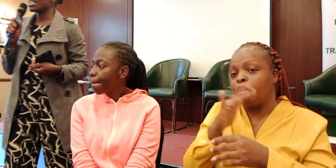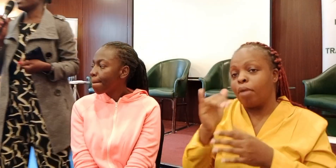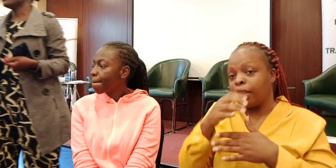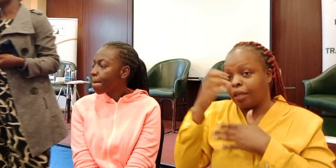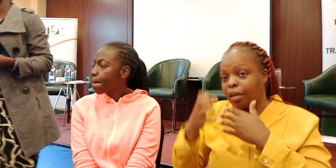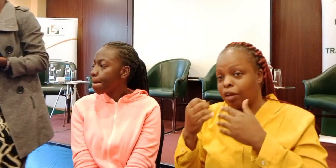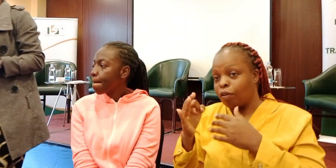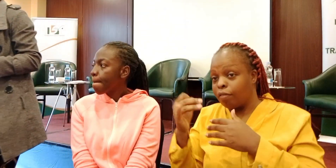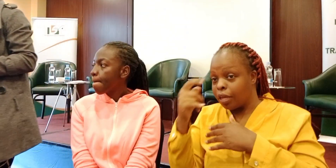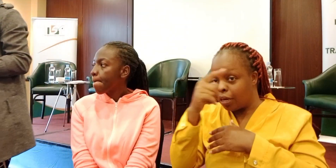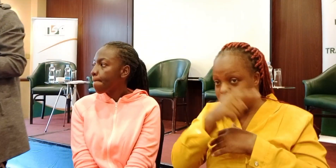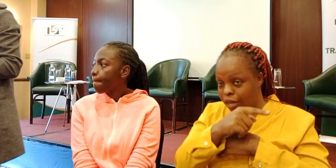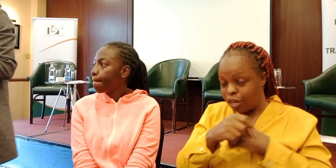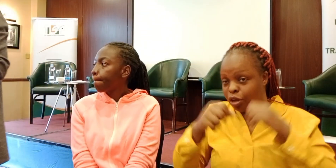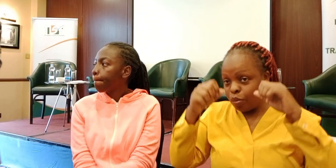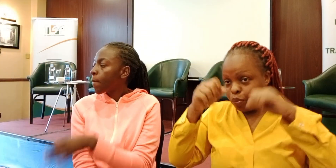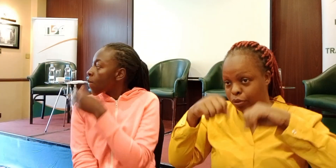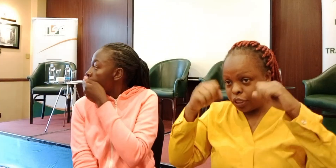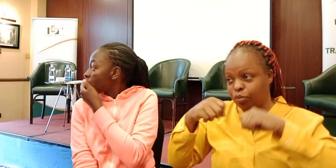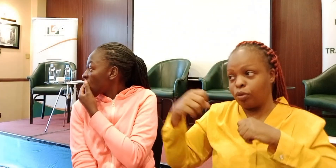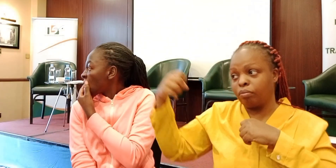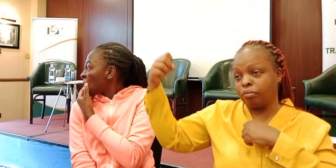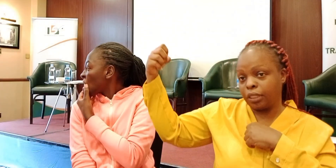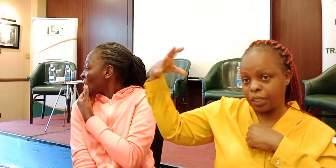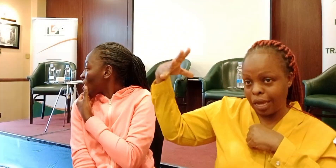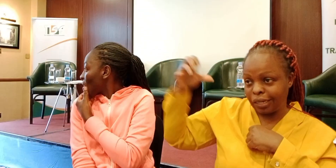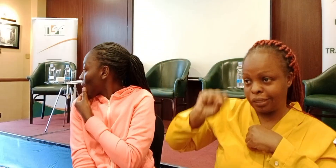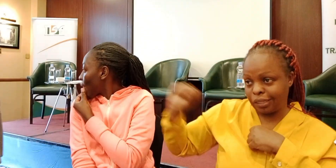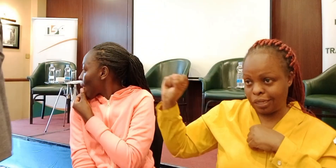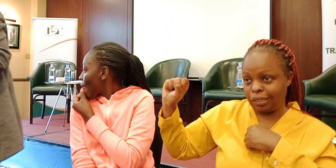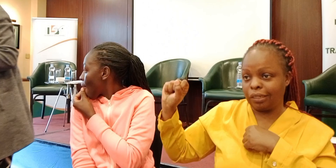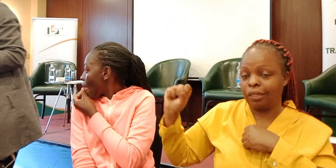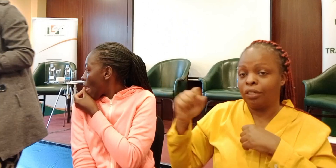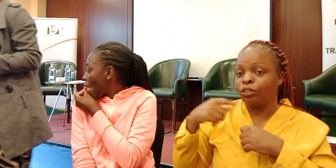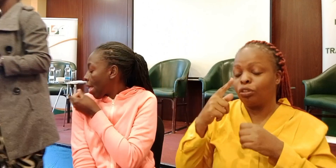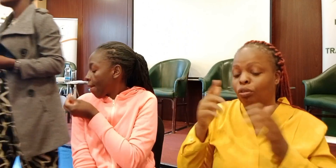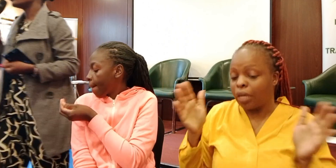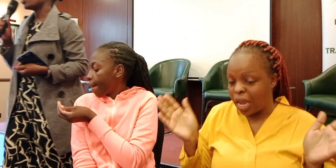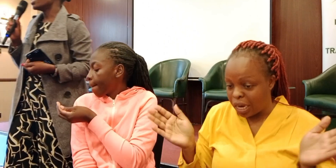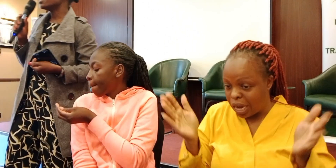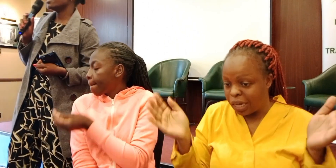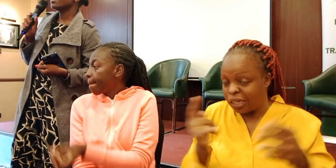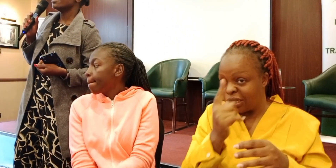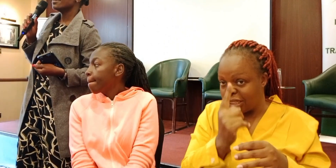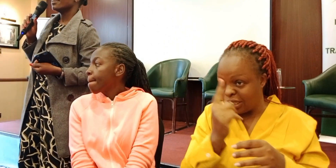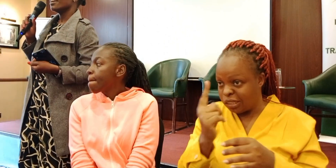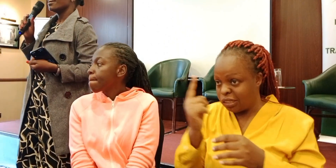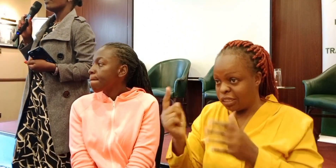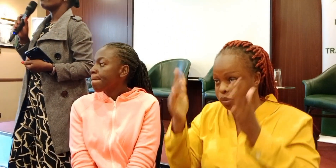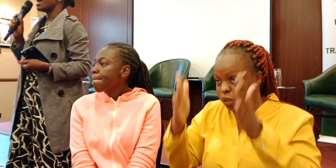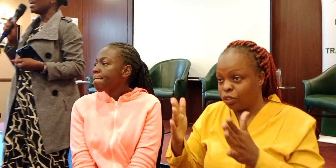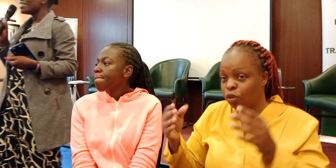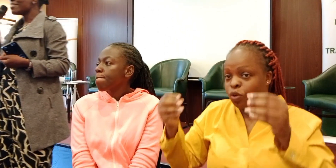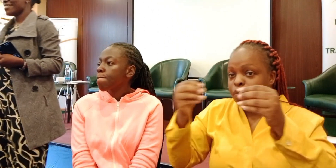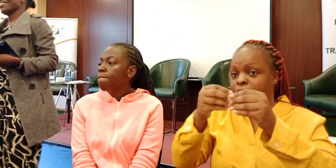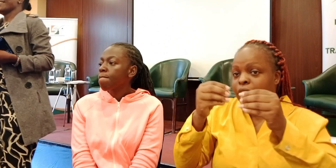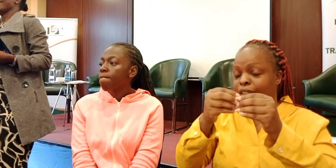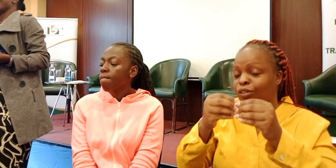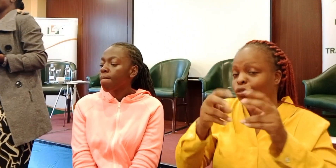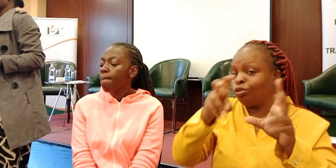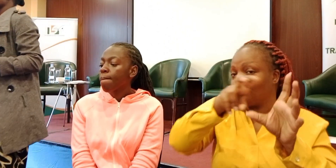tumefika hiyo side, and we will live here encouraging each and every soul that we meet to join the